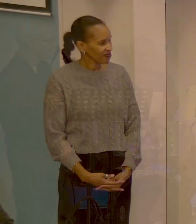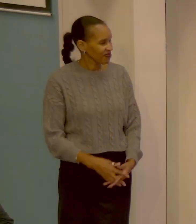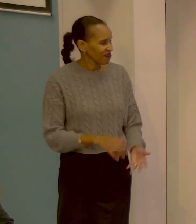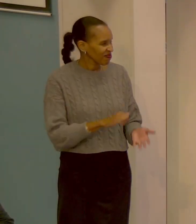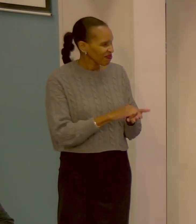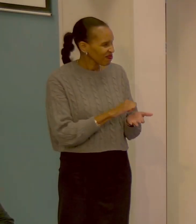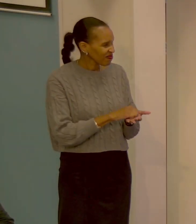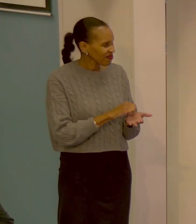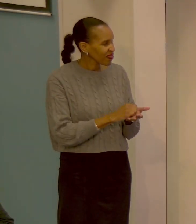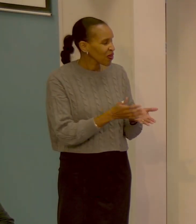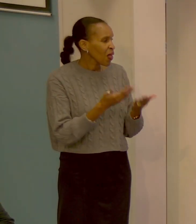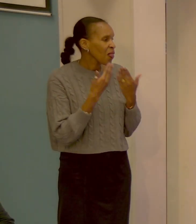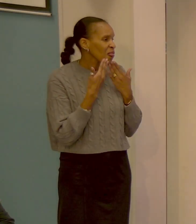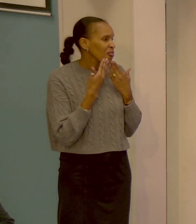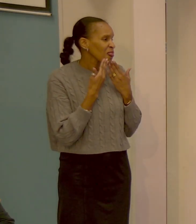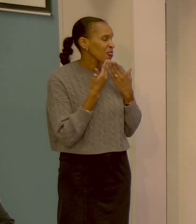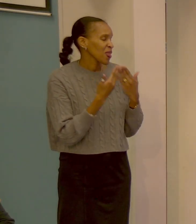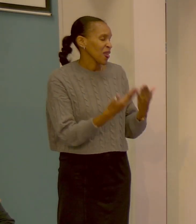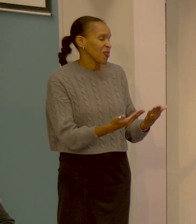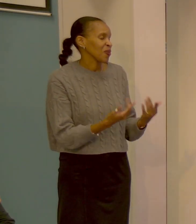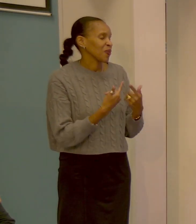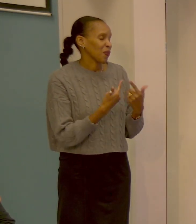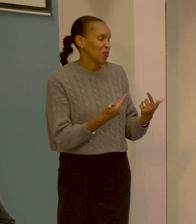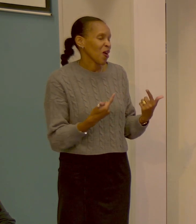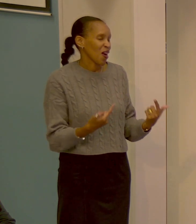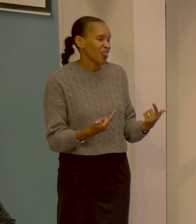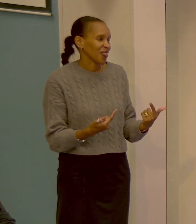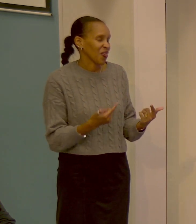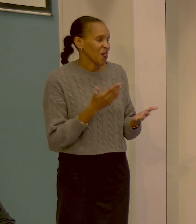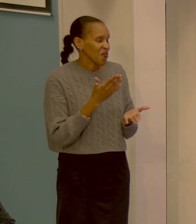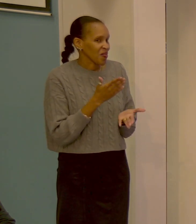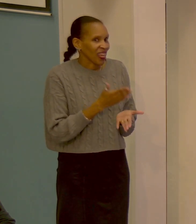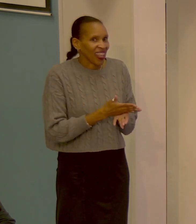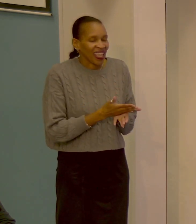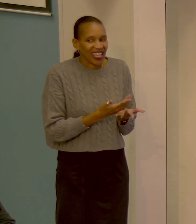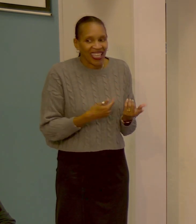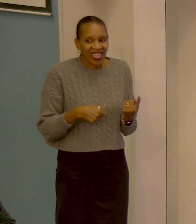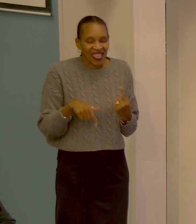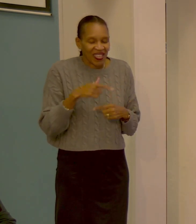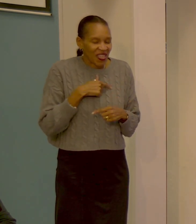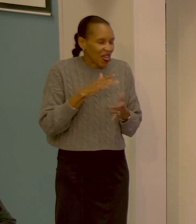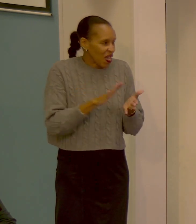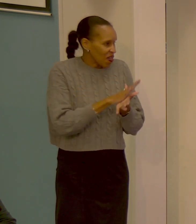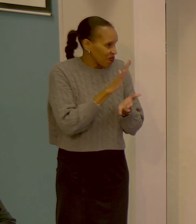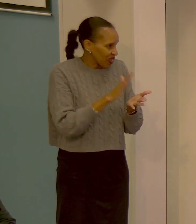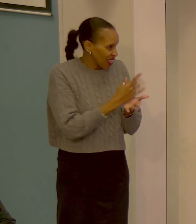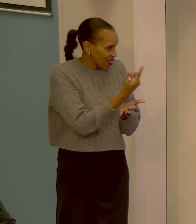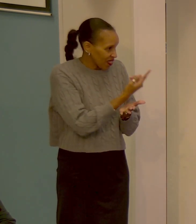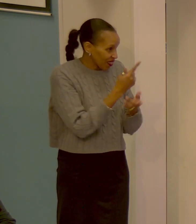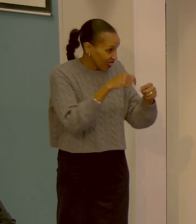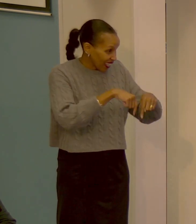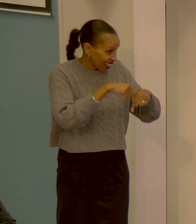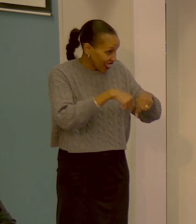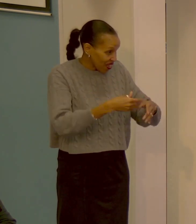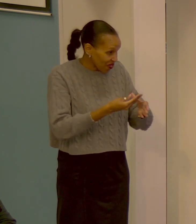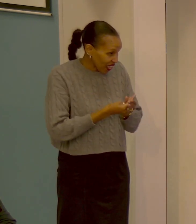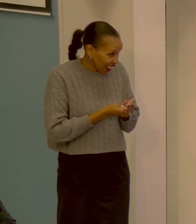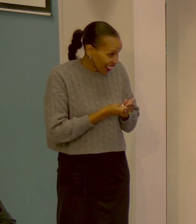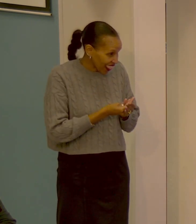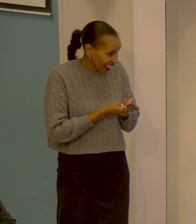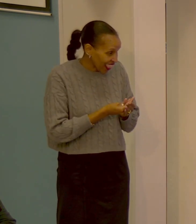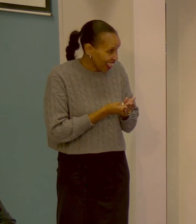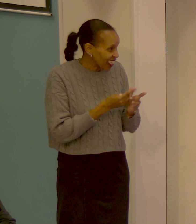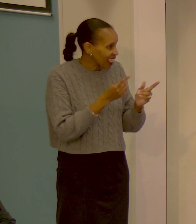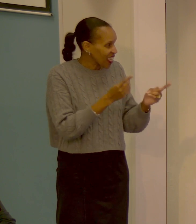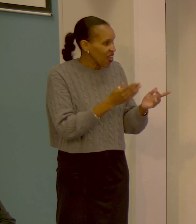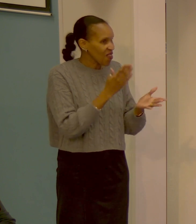Yeah. Thank you. Thank you so much. We're really delighted to have you with us. And